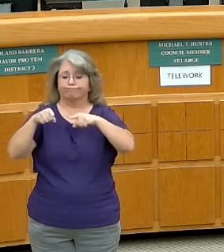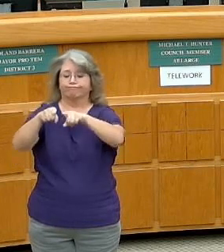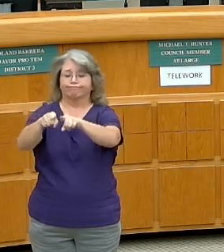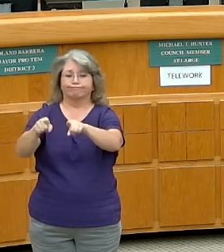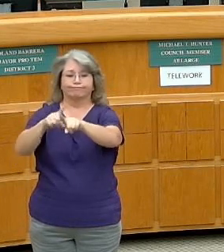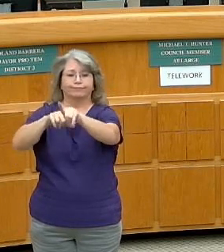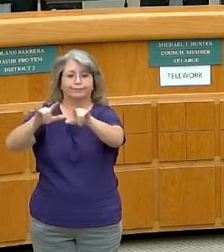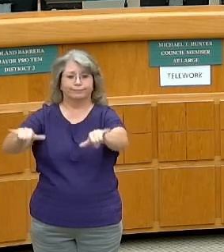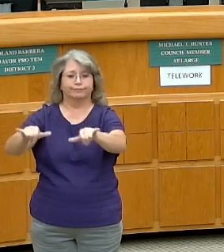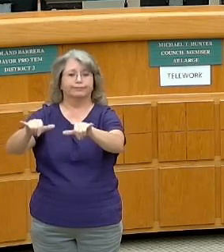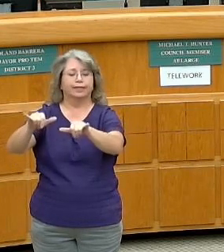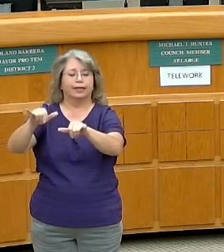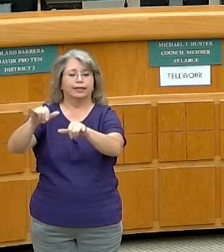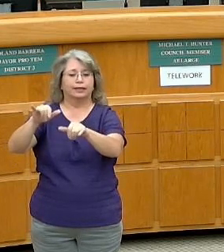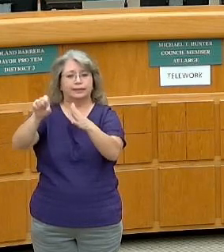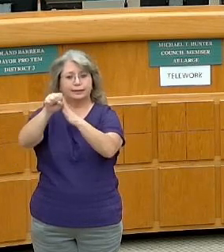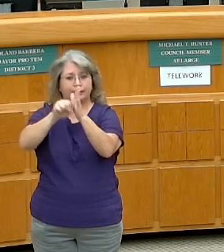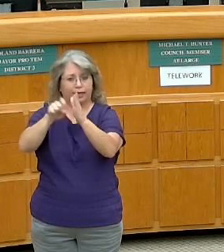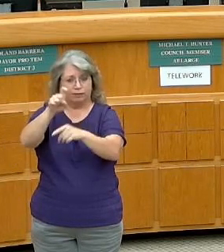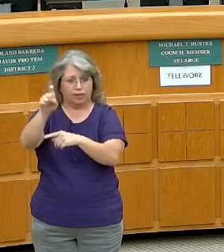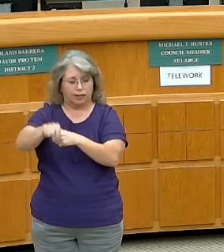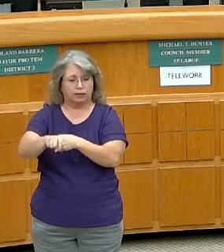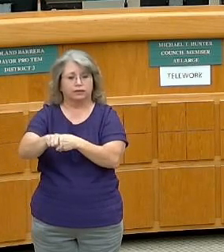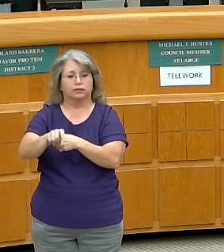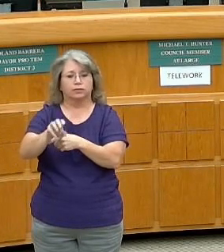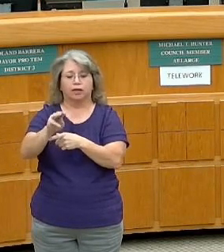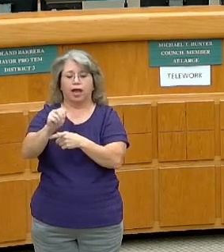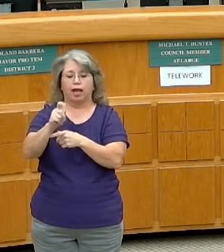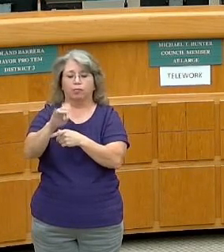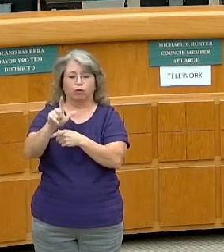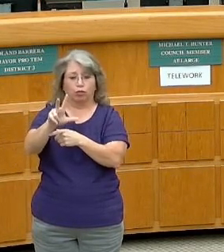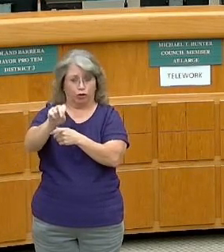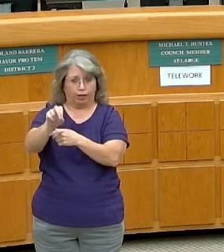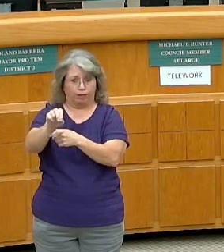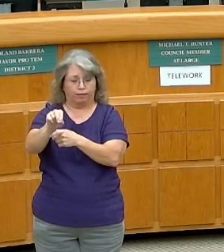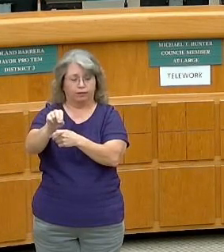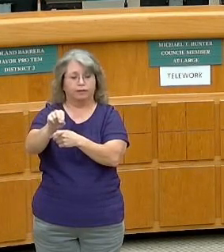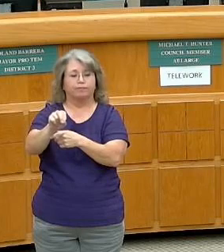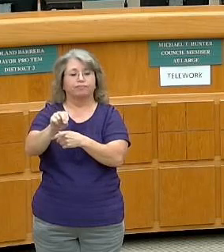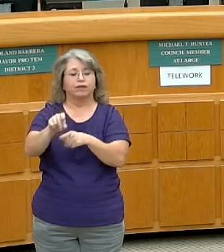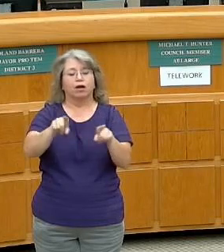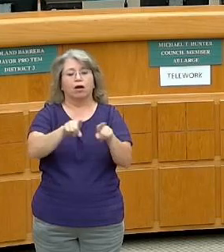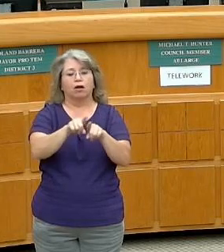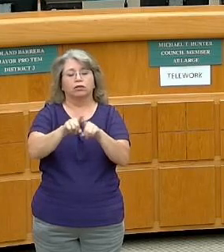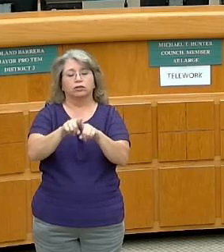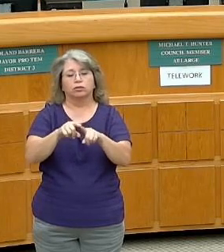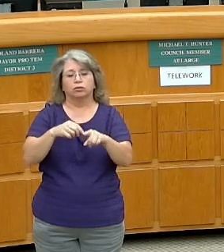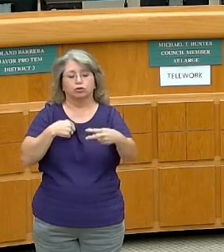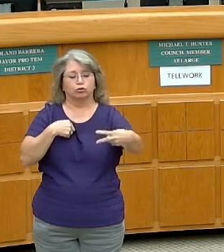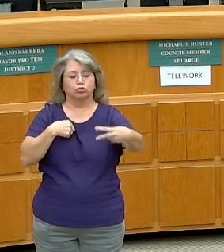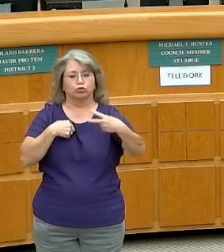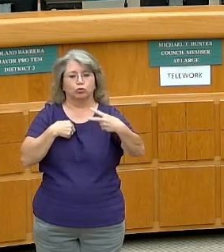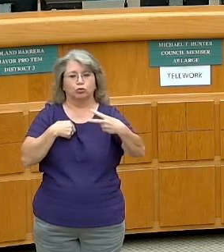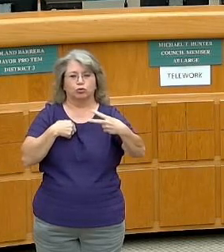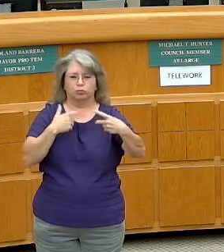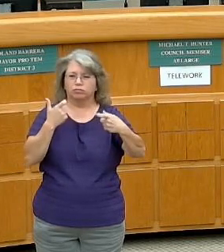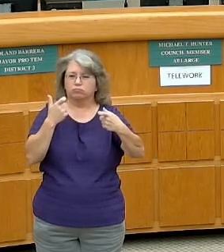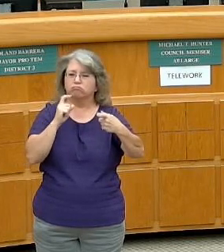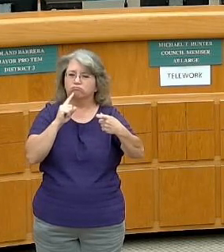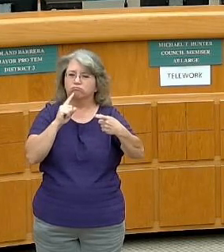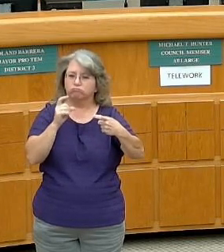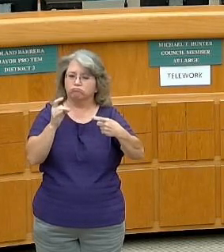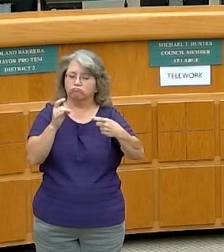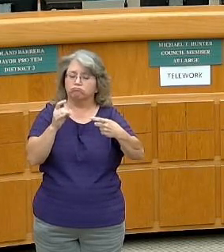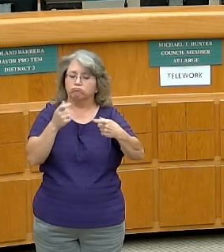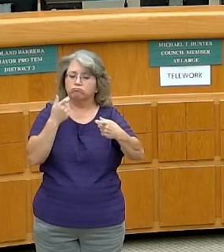is a very good thing so that we can all be on the same timetable. In addition, there was 2 substantive changes to the